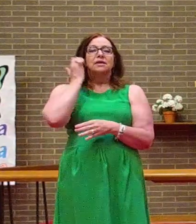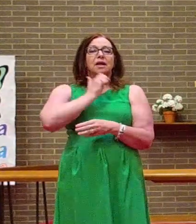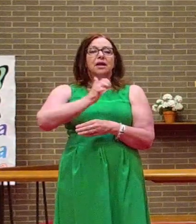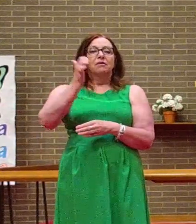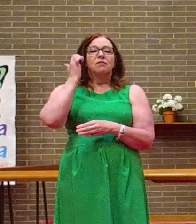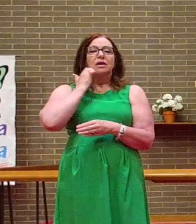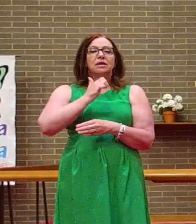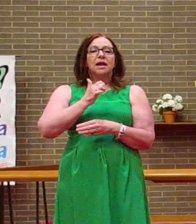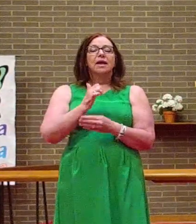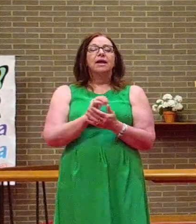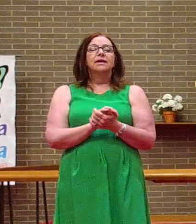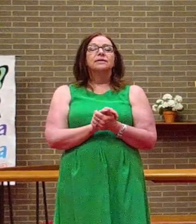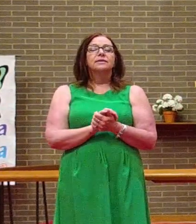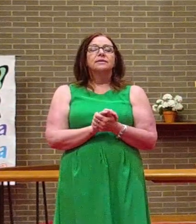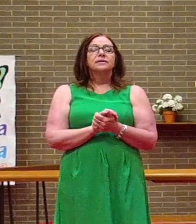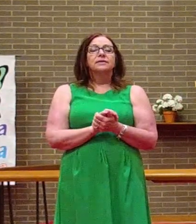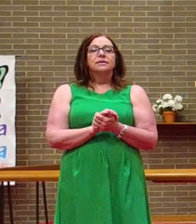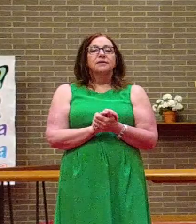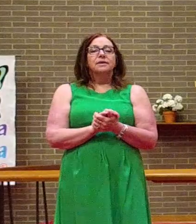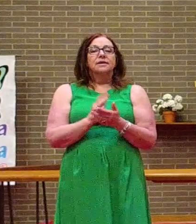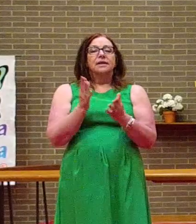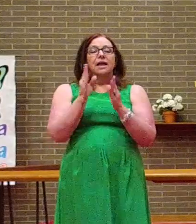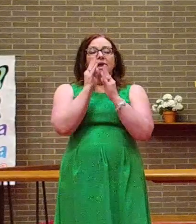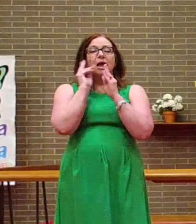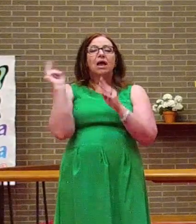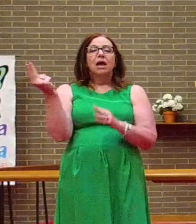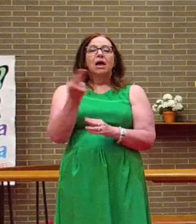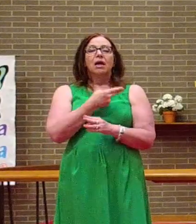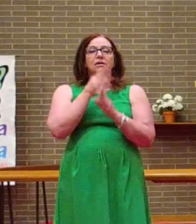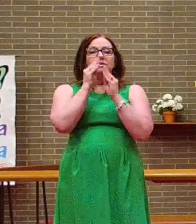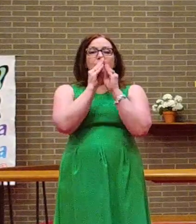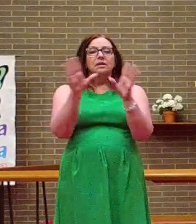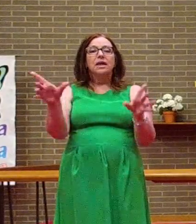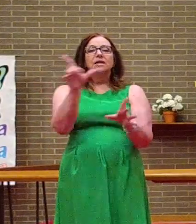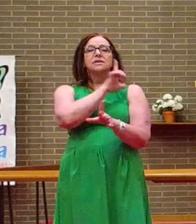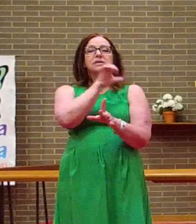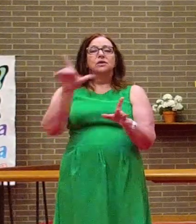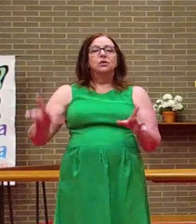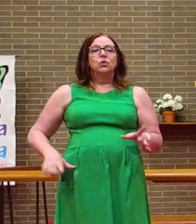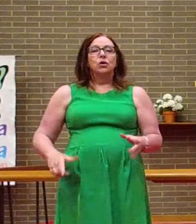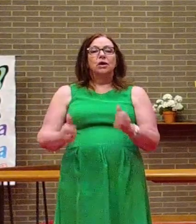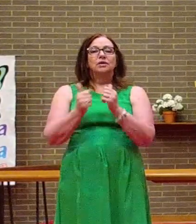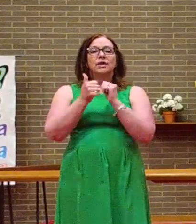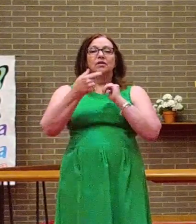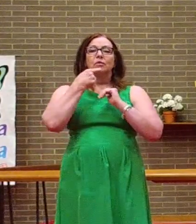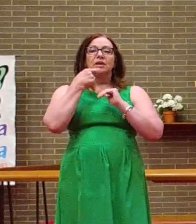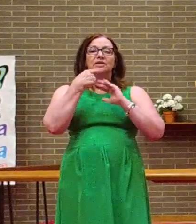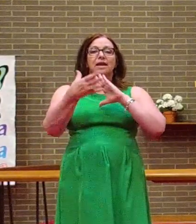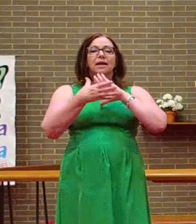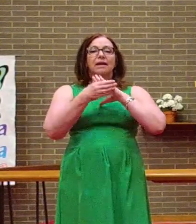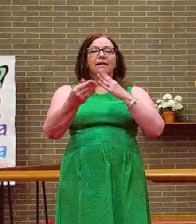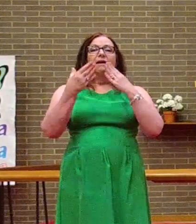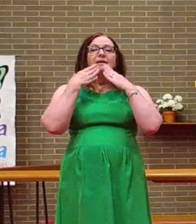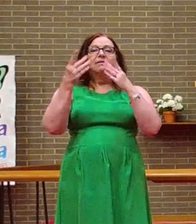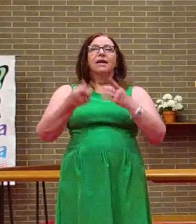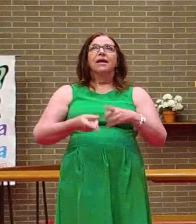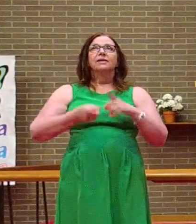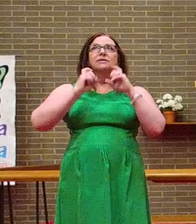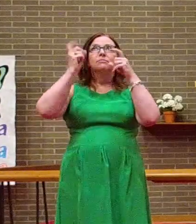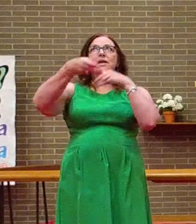divine service. Let us bless the Lord. Together we say, thanks be to